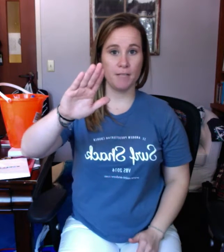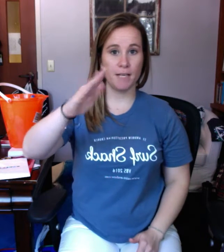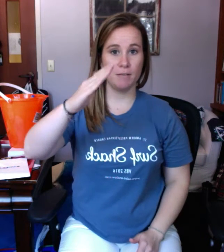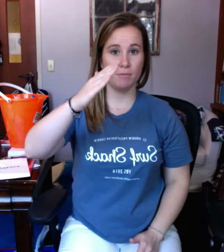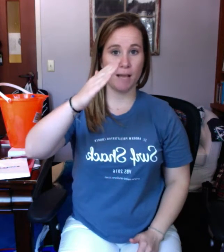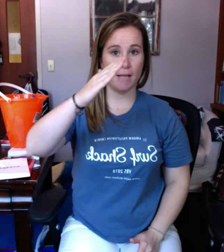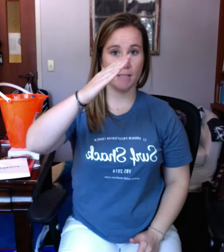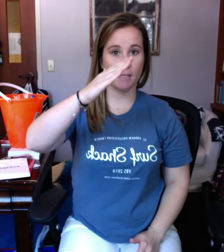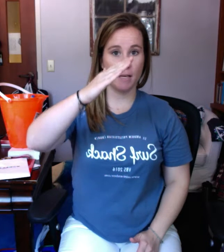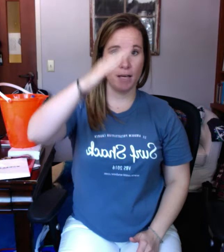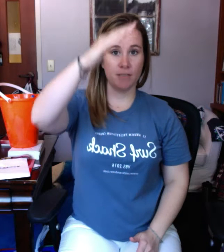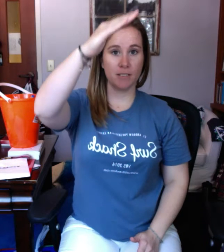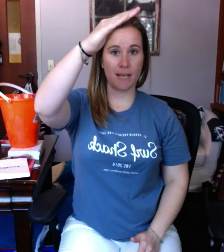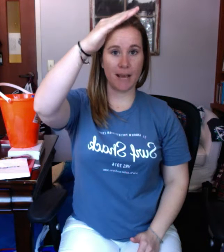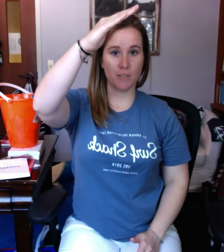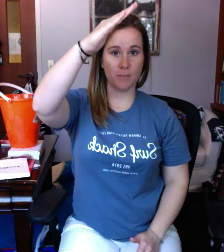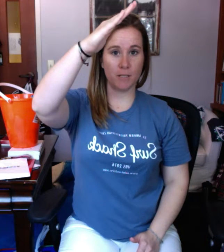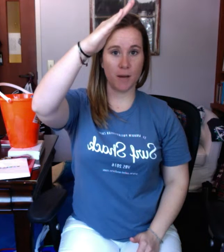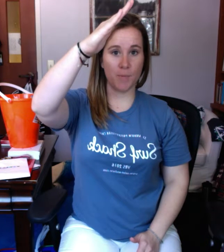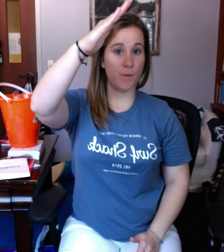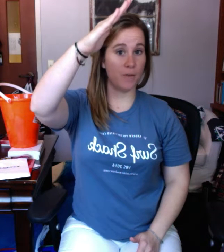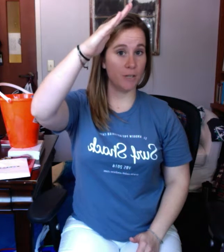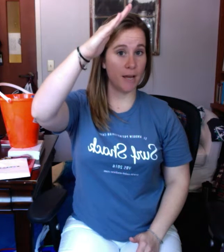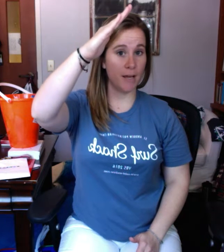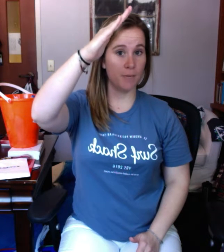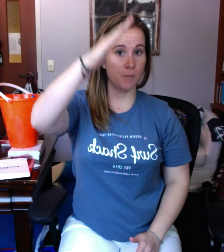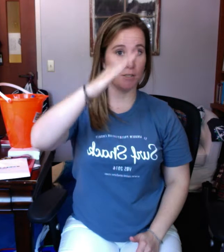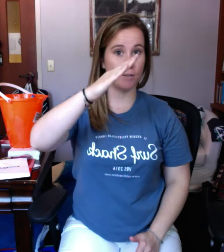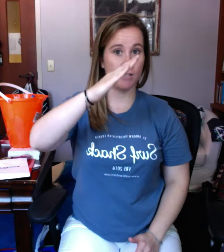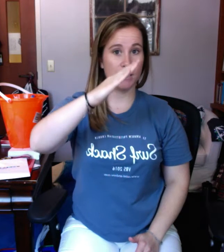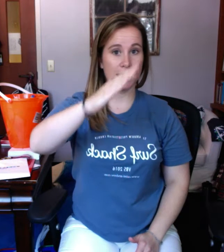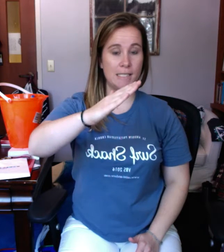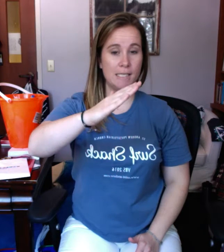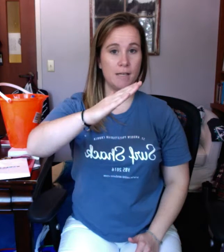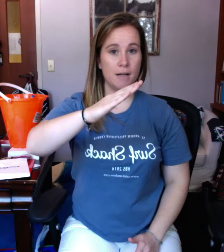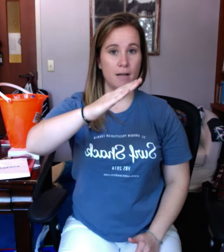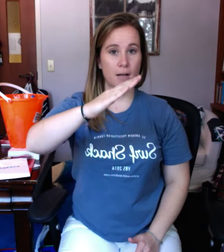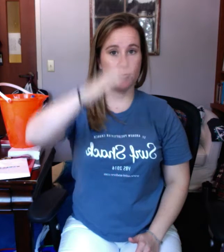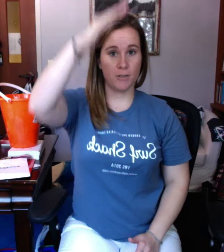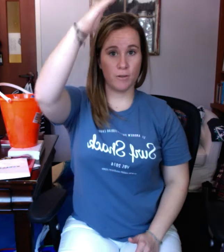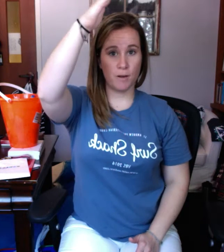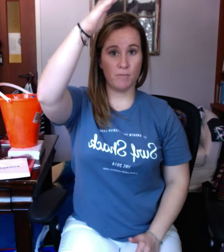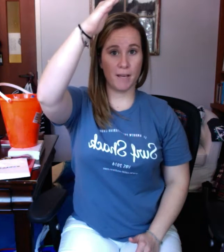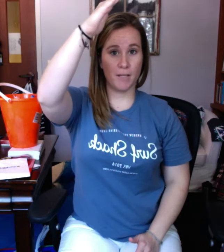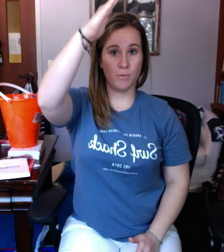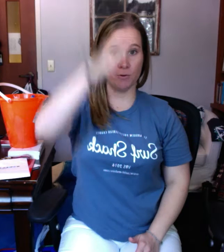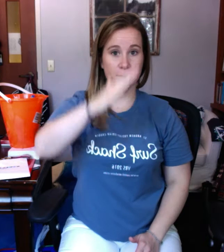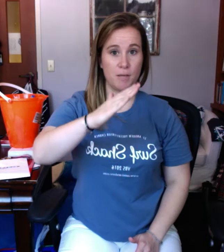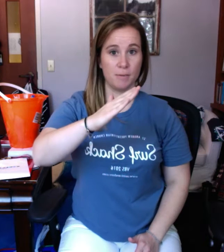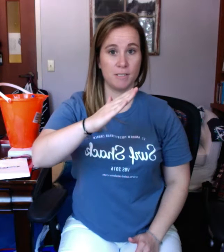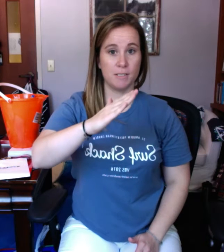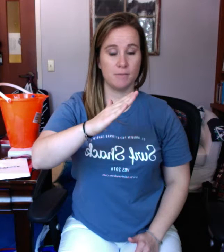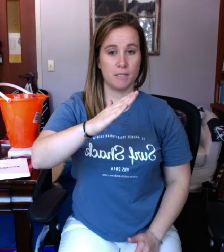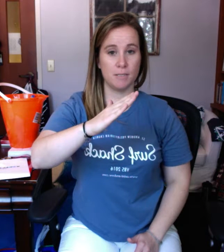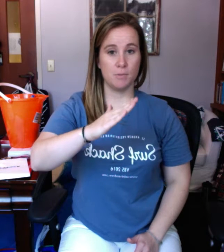hand flat. And this is going to actually be up above your head, but so that you can see it. If I do it above my head, you won't really be able to see